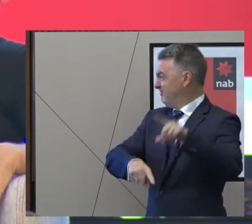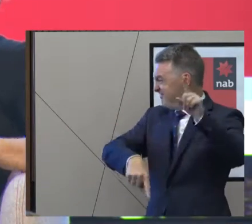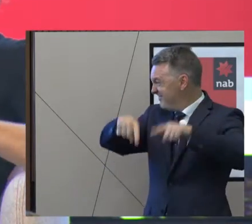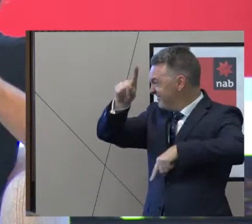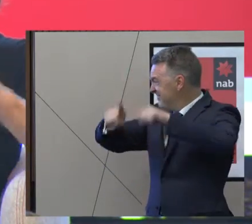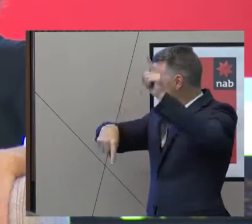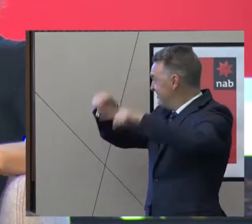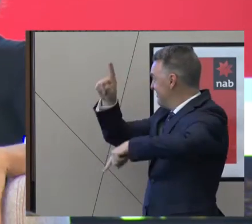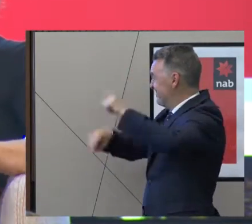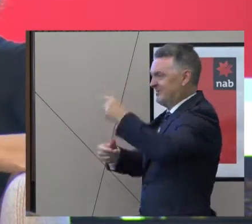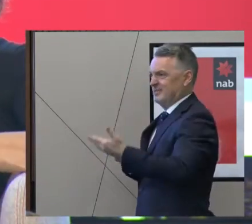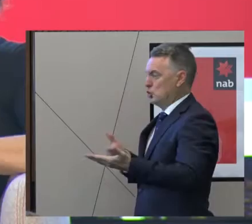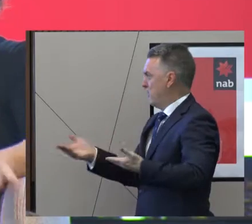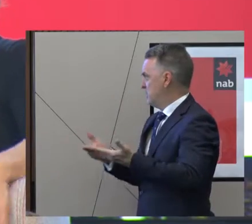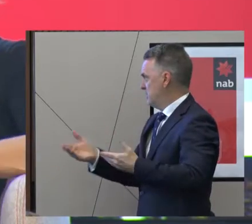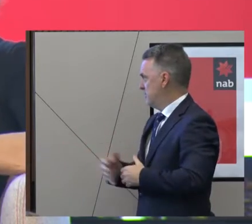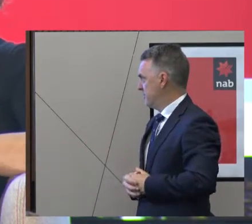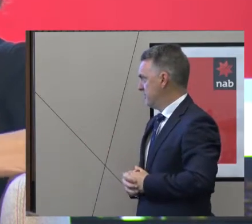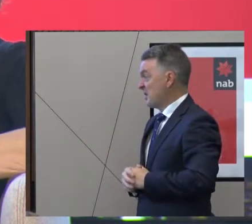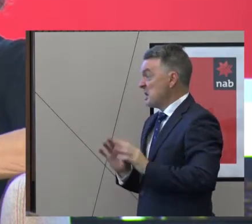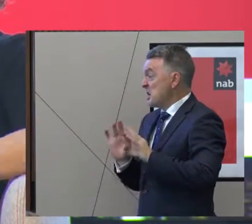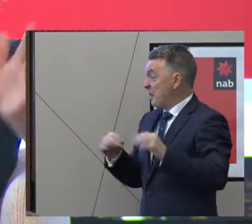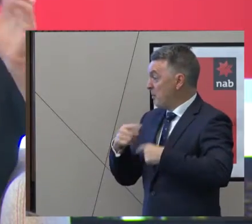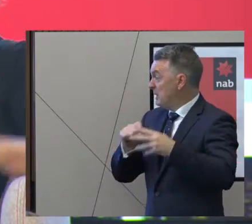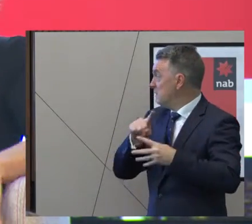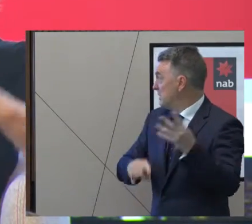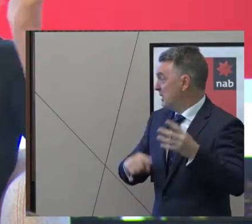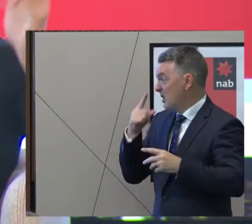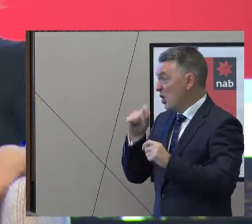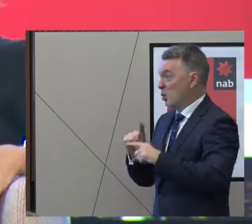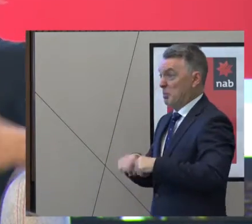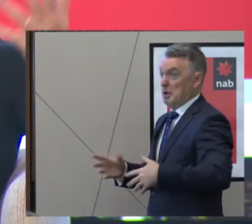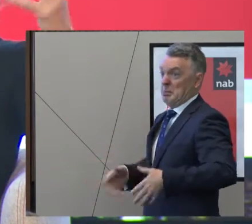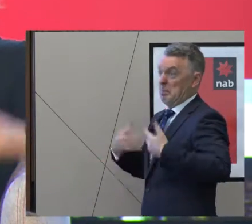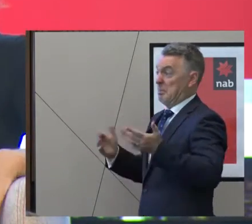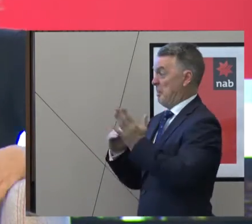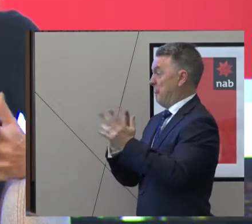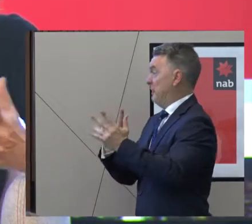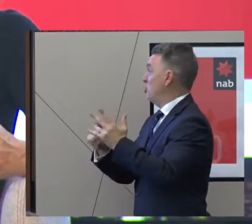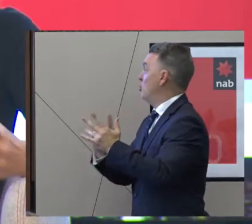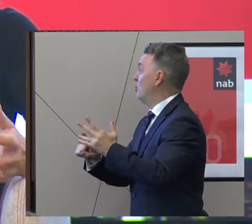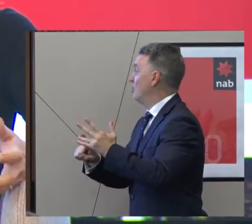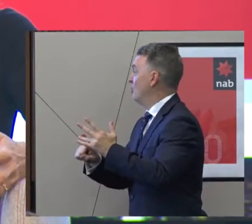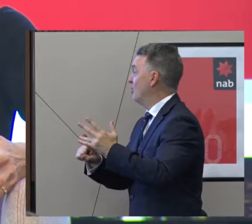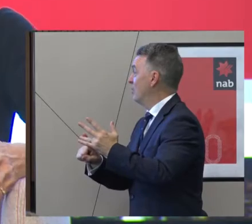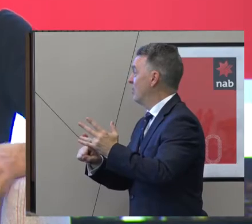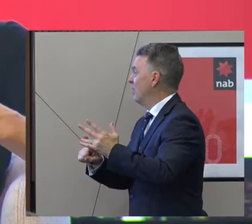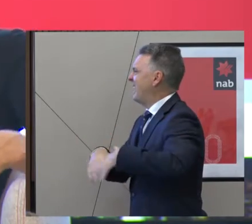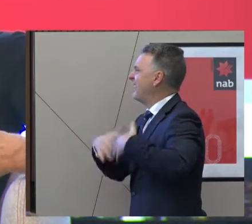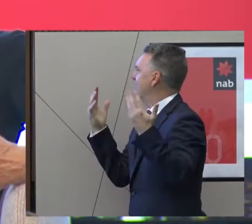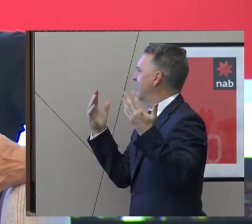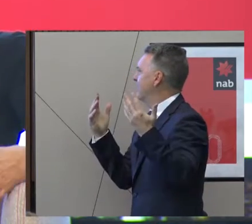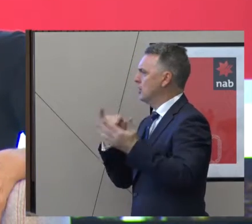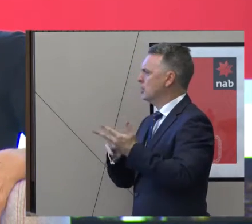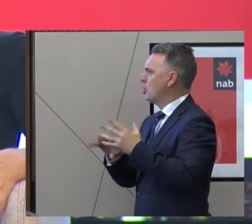of services, nothing to do with disability, it can be the zoo. So we're seen